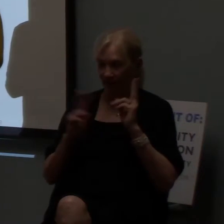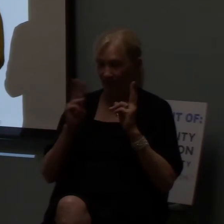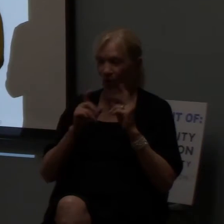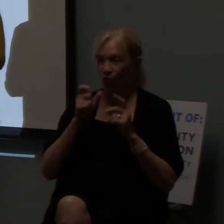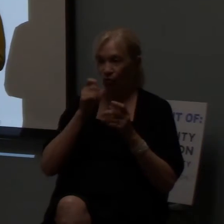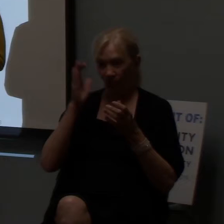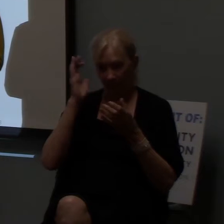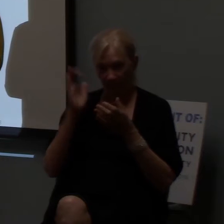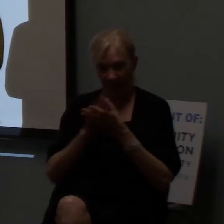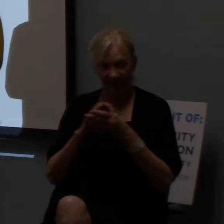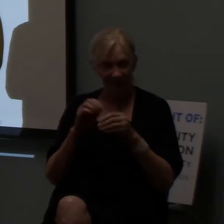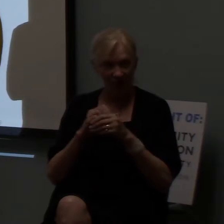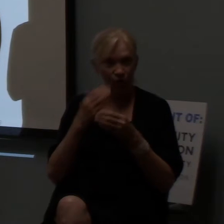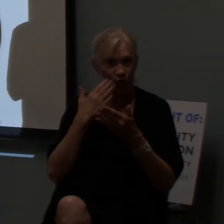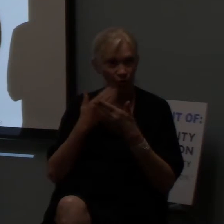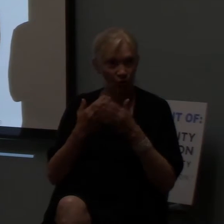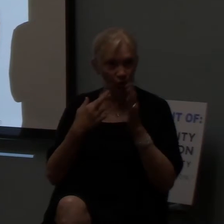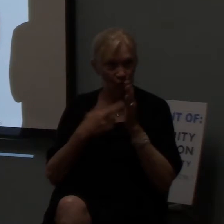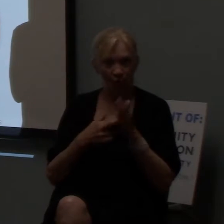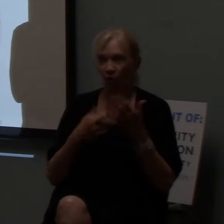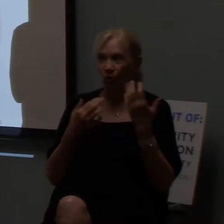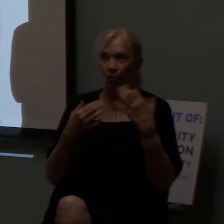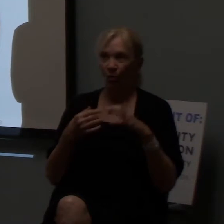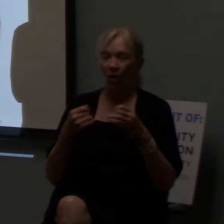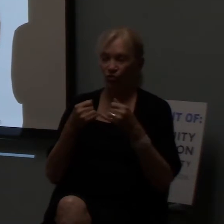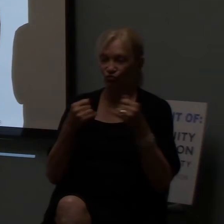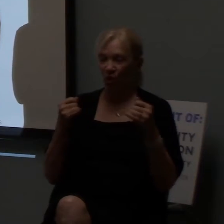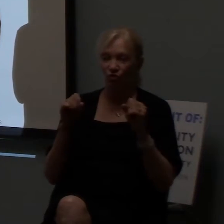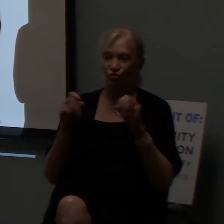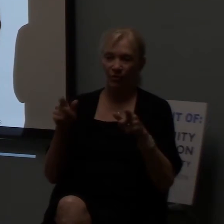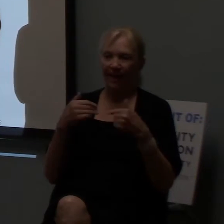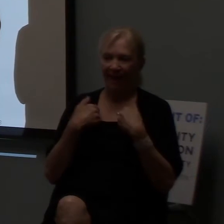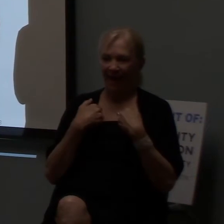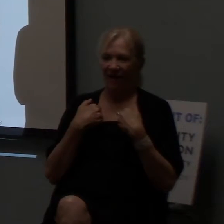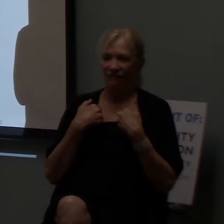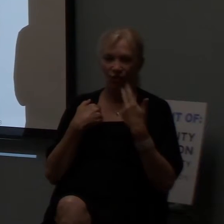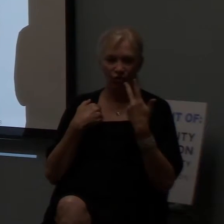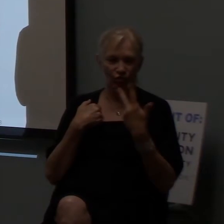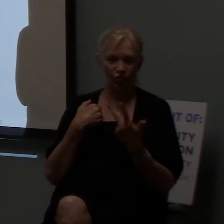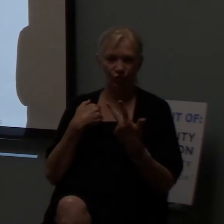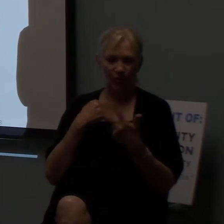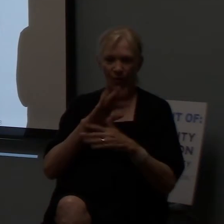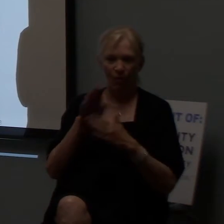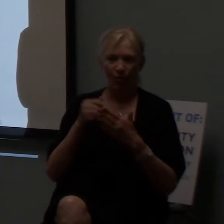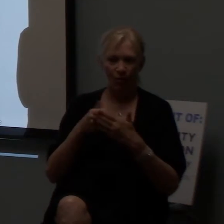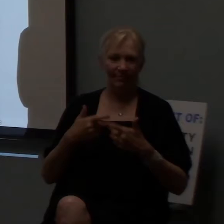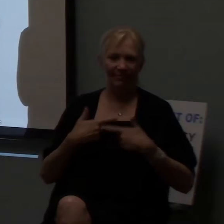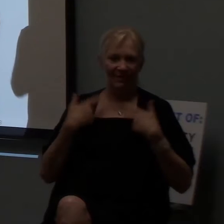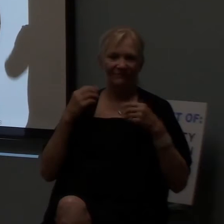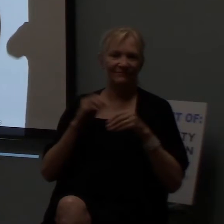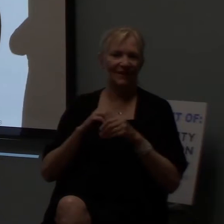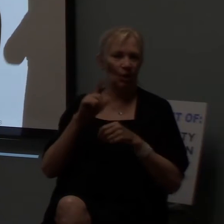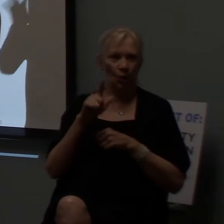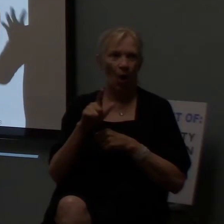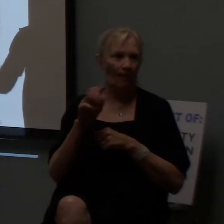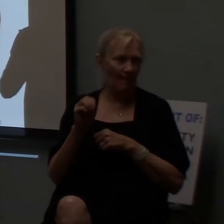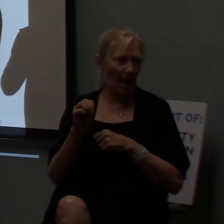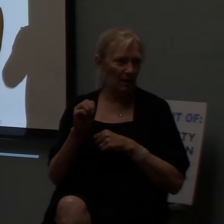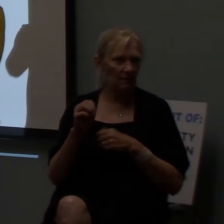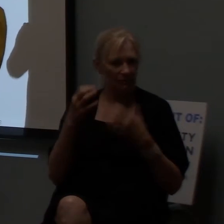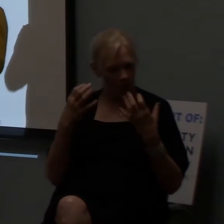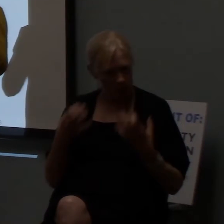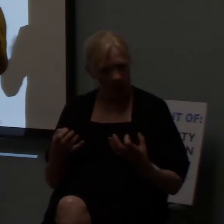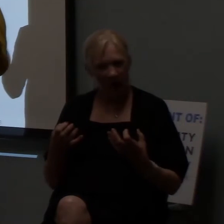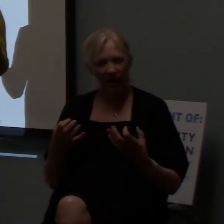good representation. They don't want to draw the maps so that you can have, for example, 3 commissioners who all lived in Longmont, right? They want to have